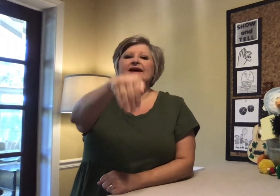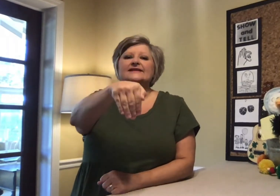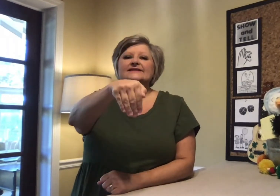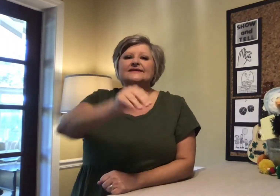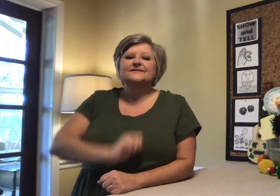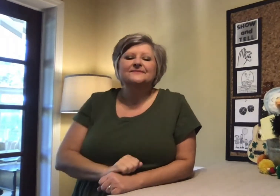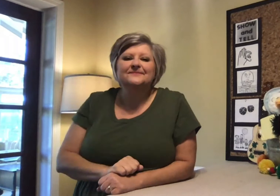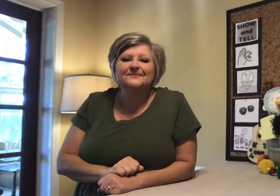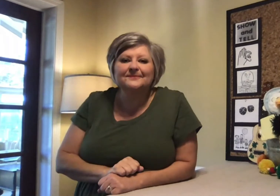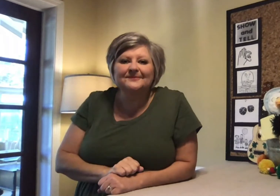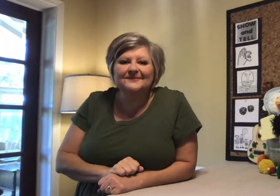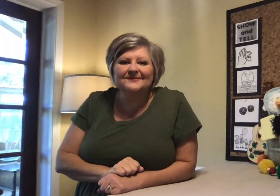Pet.